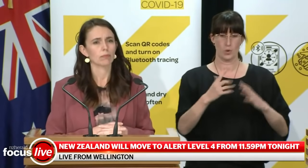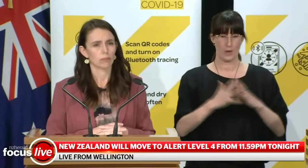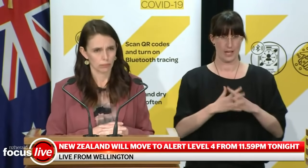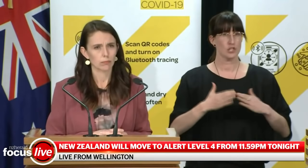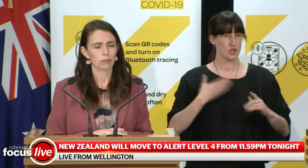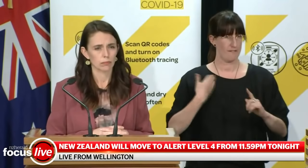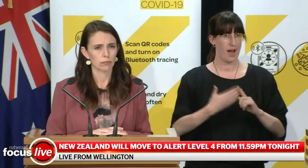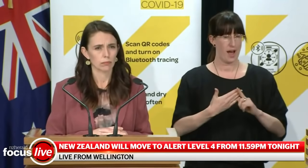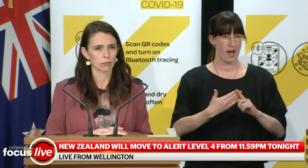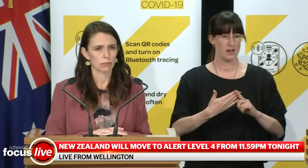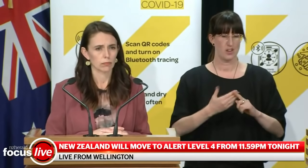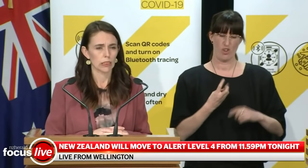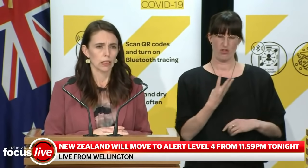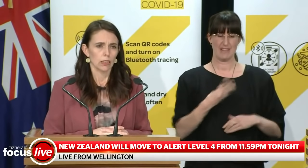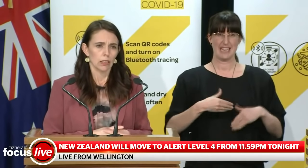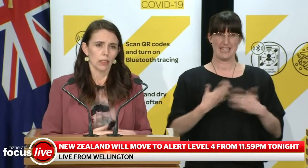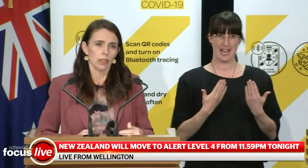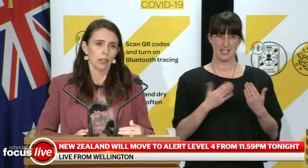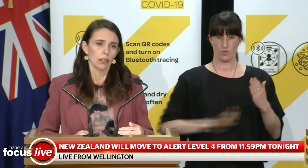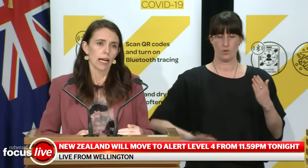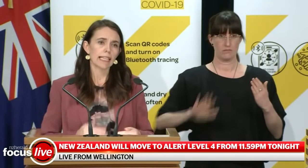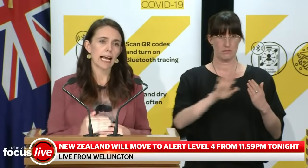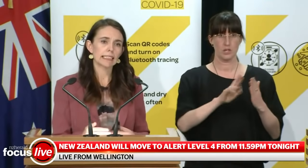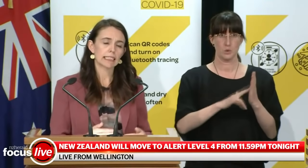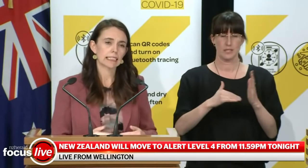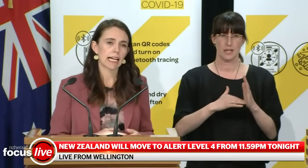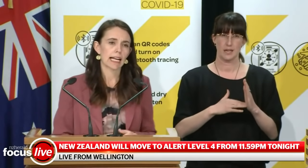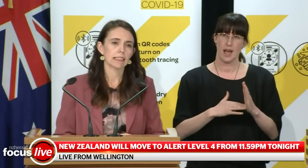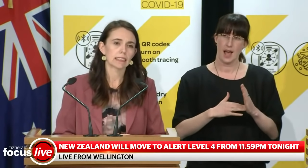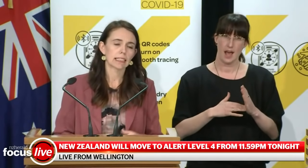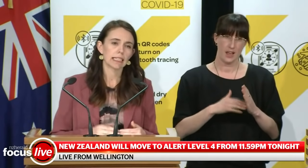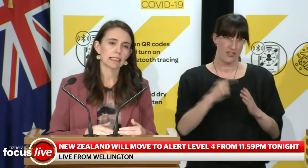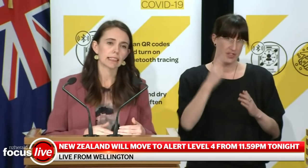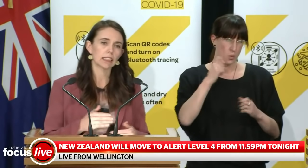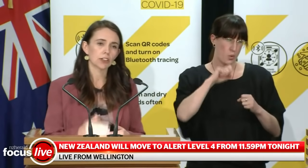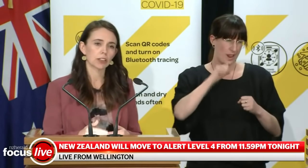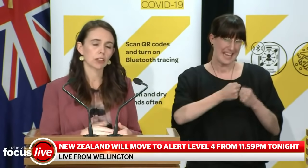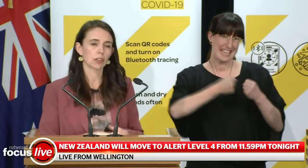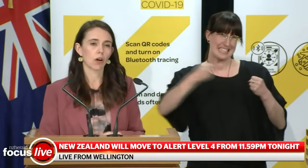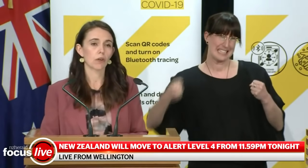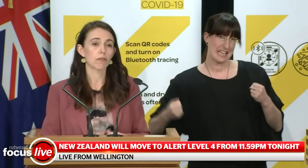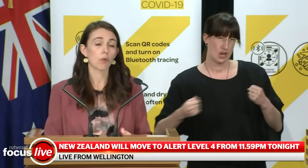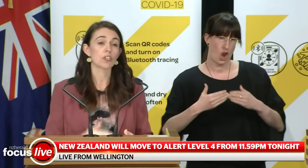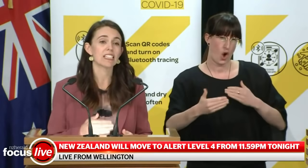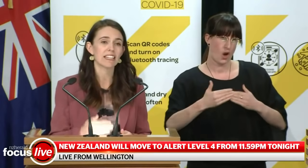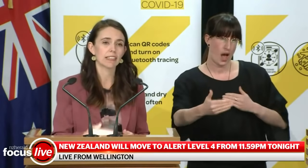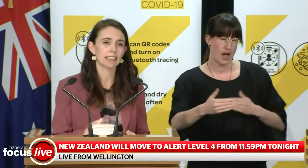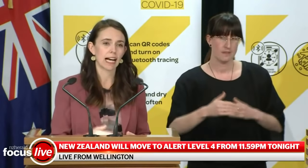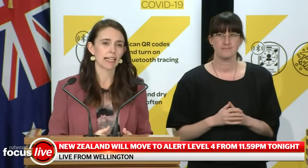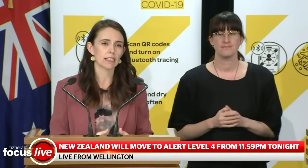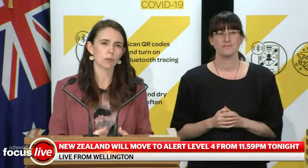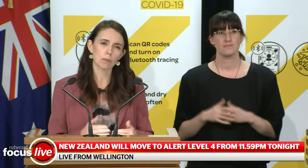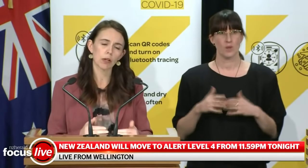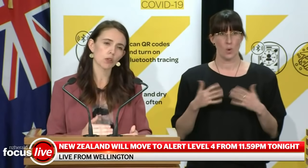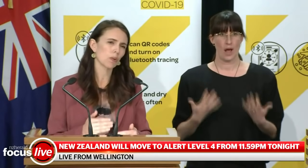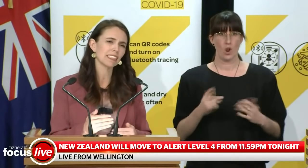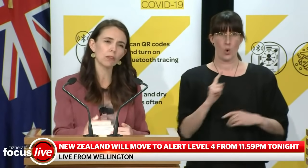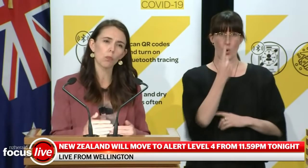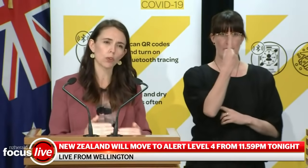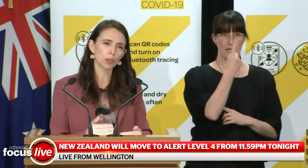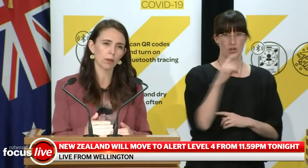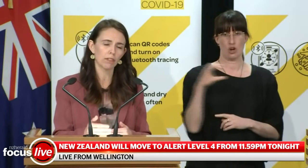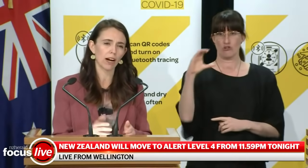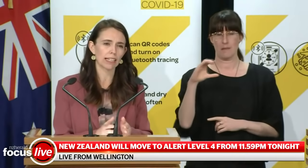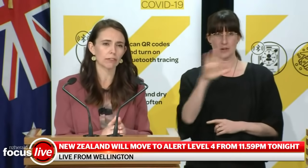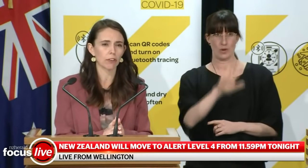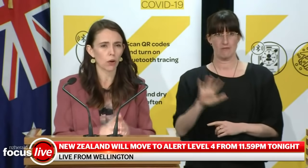and faster and more cautious response than ever? As it stands, the decision to go for 7 days was because we didn't